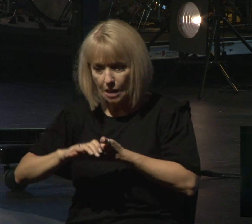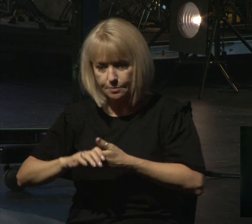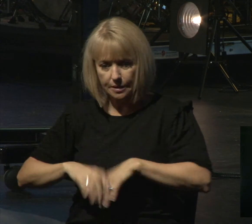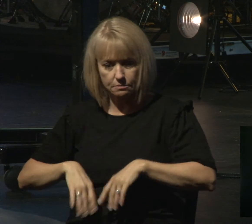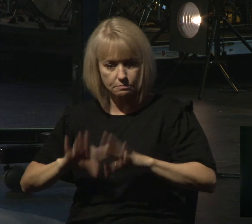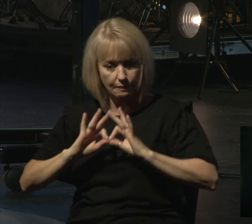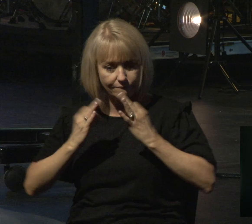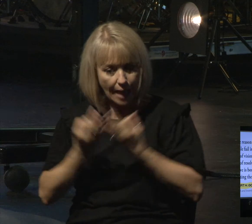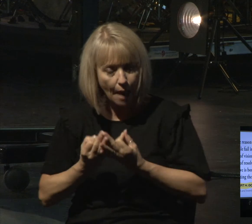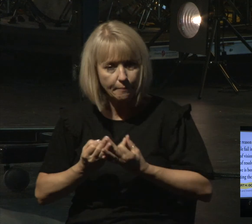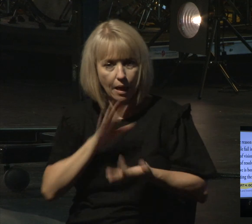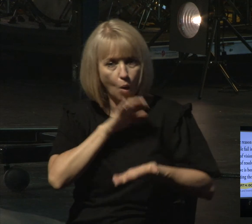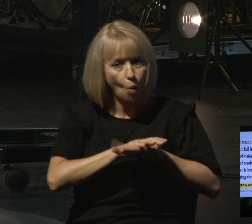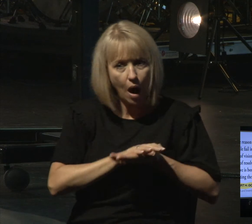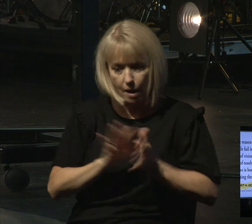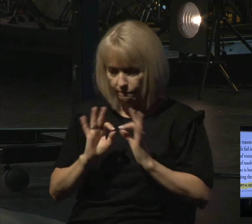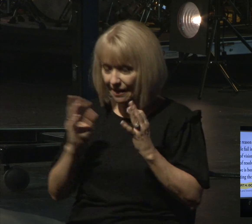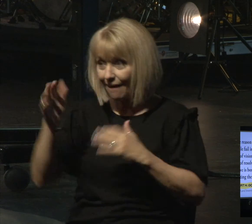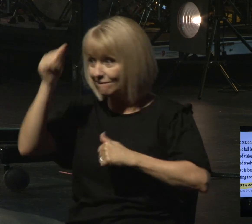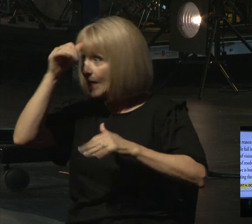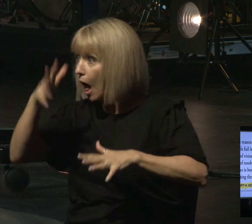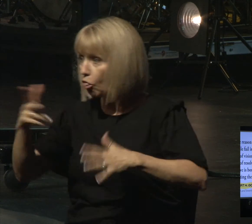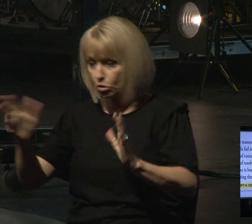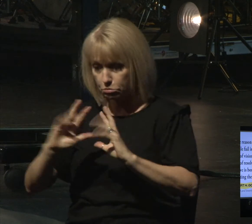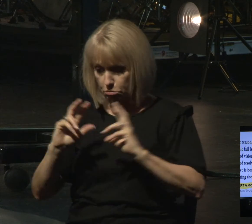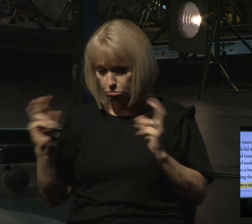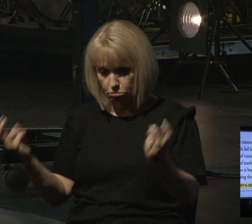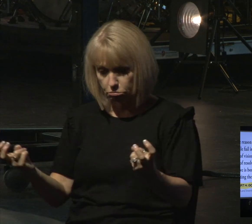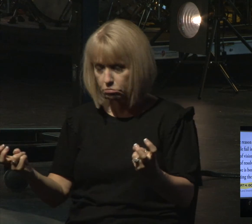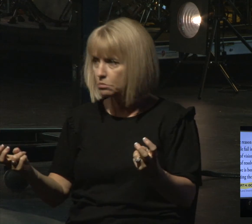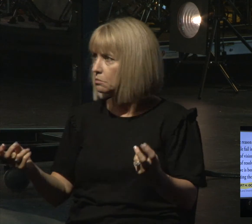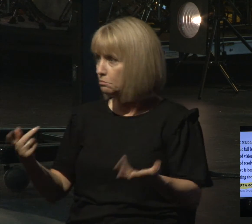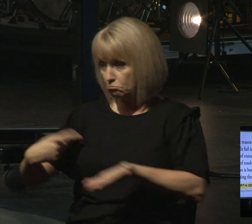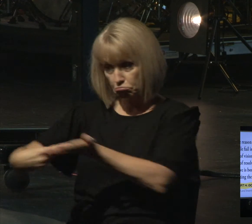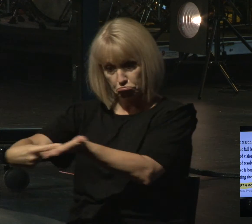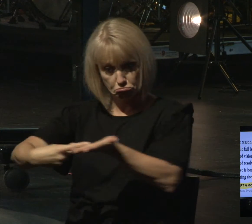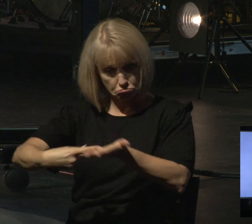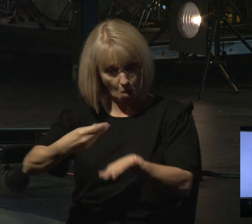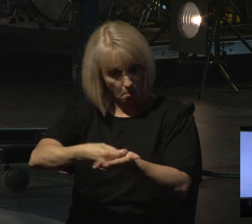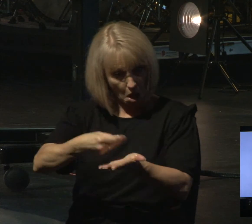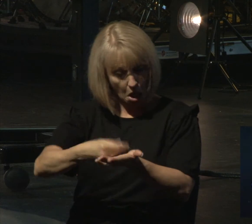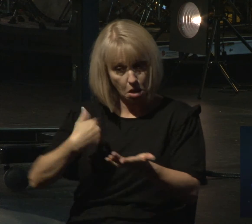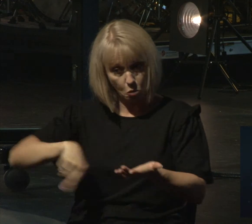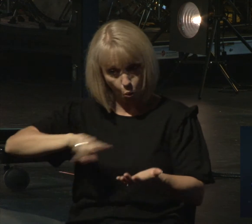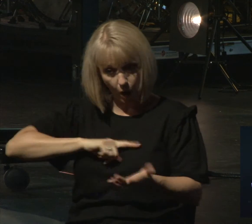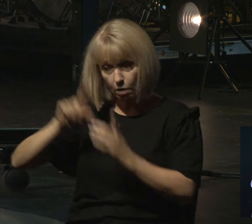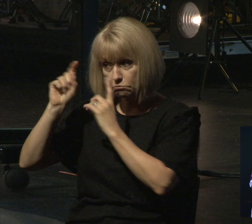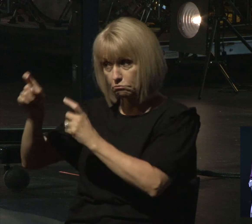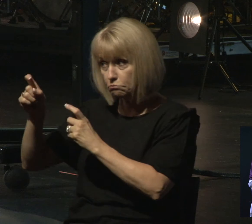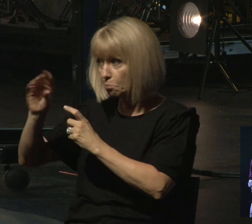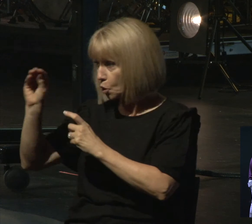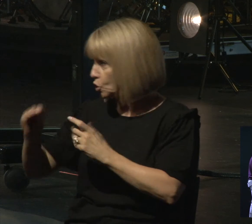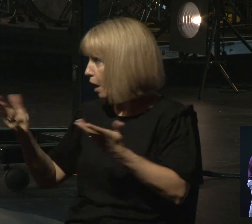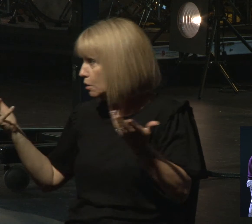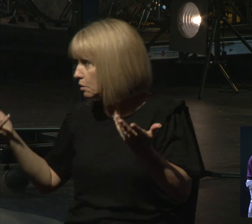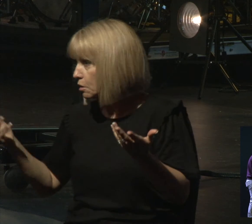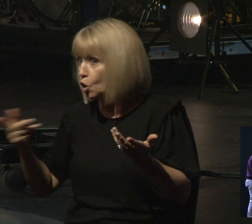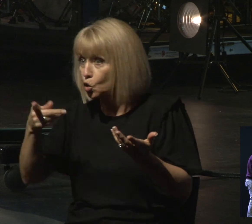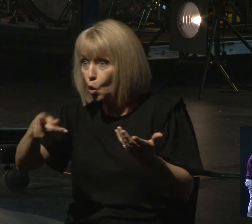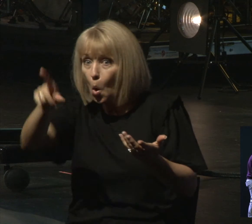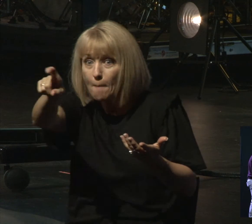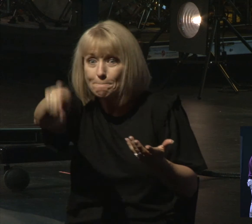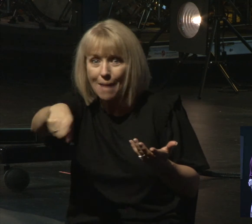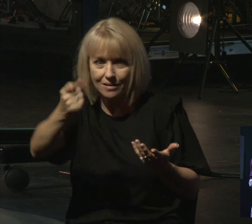or as fathers, and have that family conversation over our household. And when you do that, just a note, you need to understand